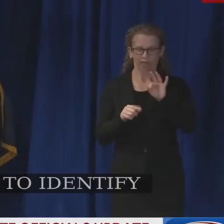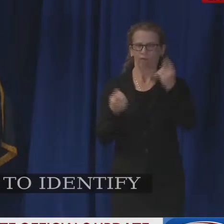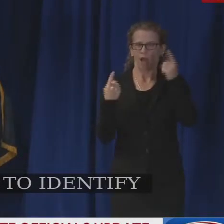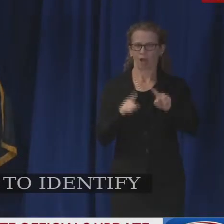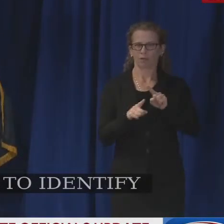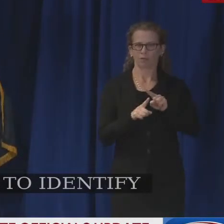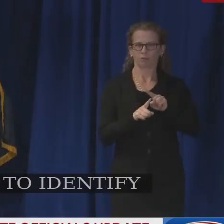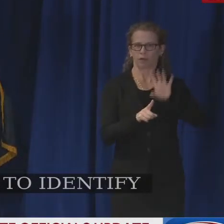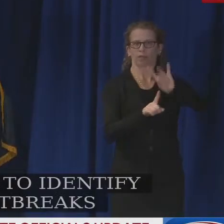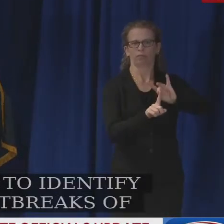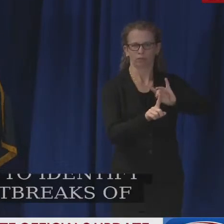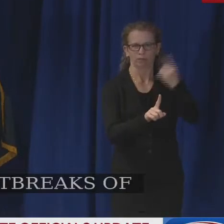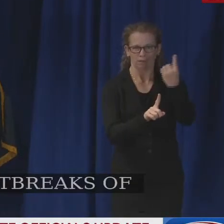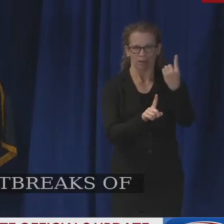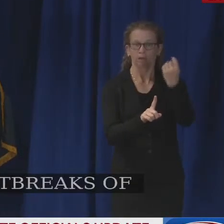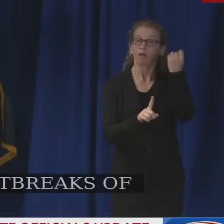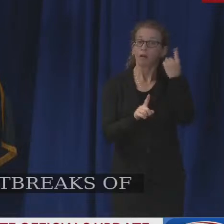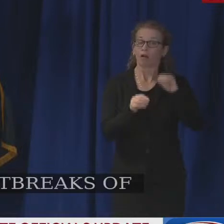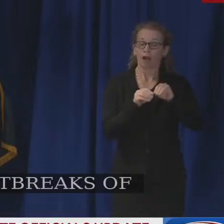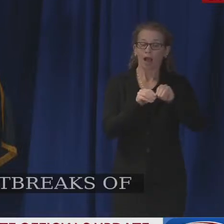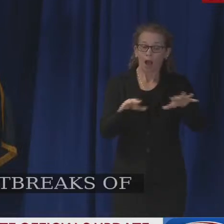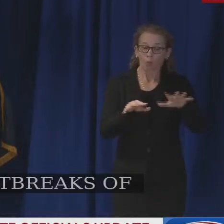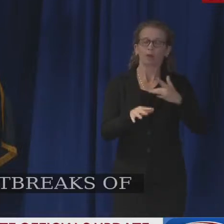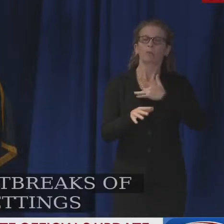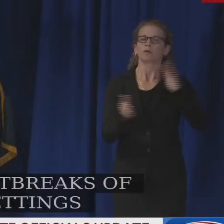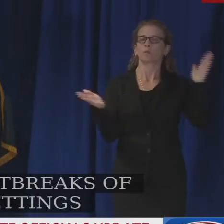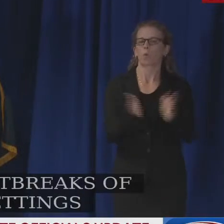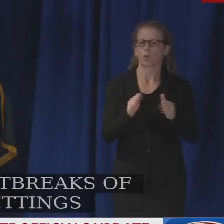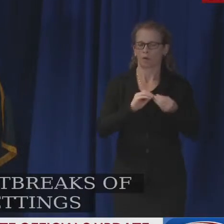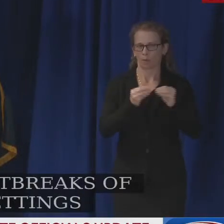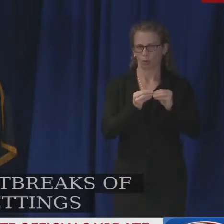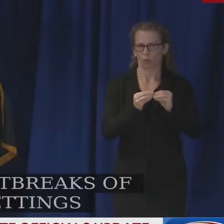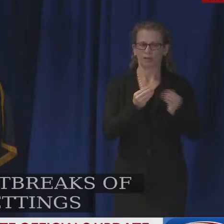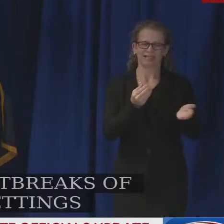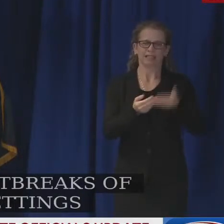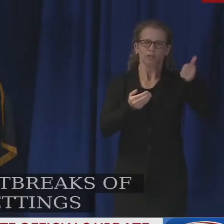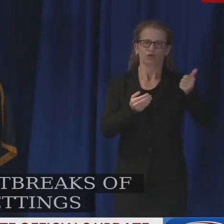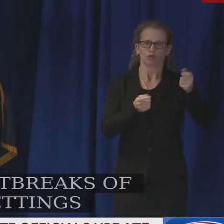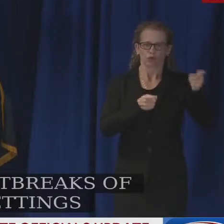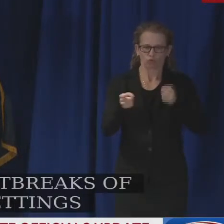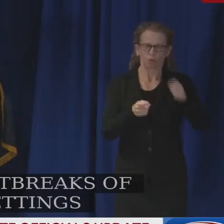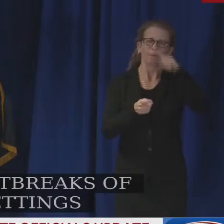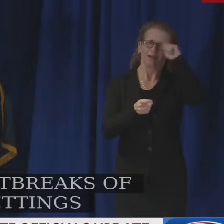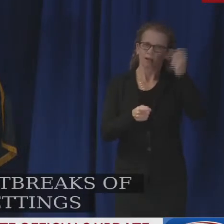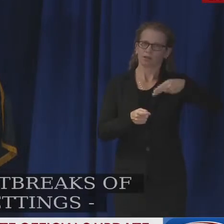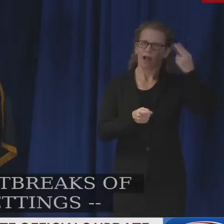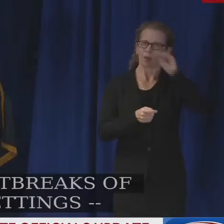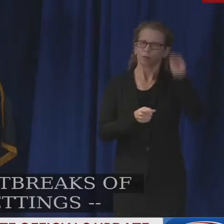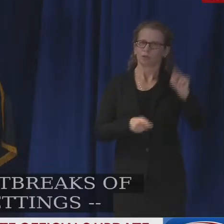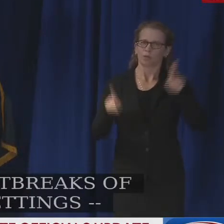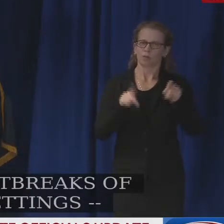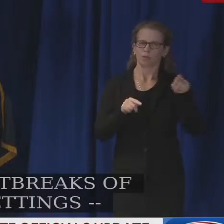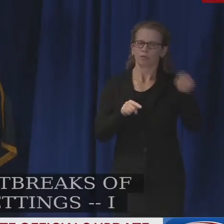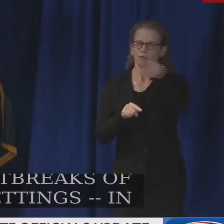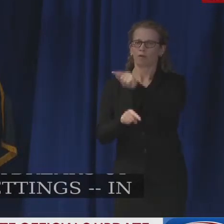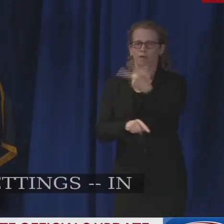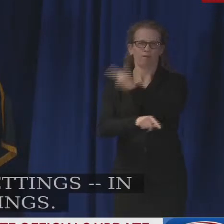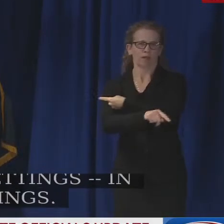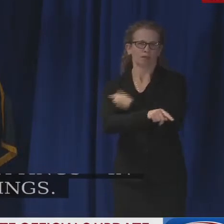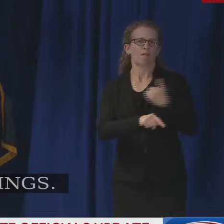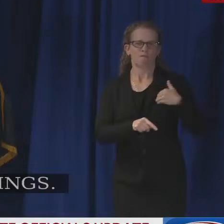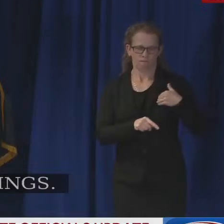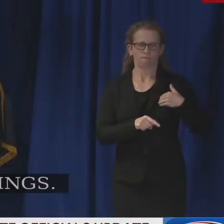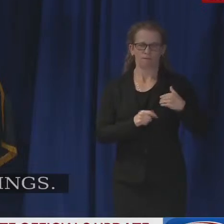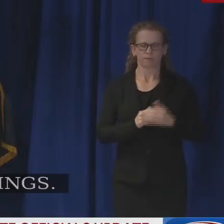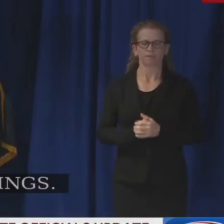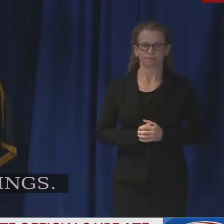However, these outbreaks tend to be small and come under control quickly due to the high vaccination rates in these facilities. In terms